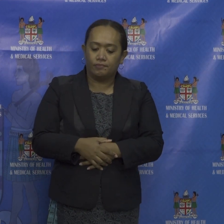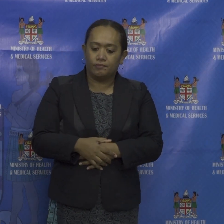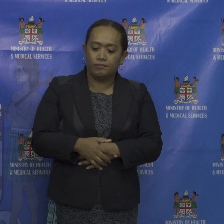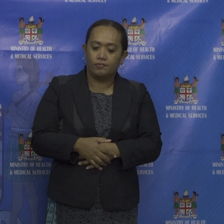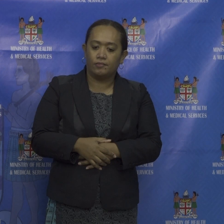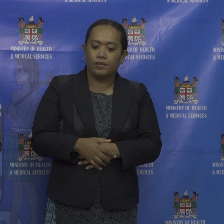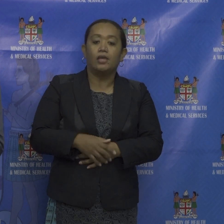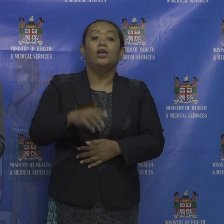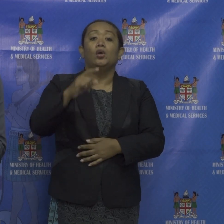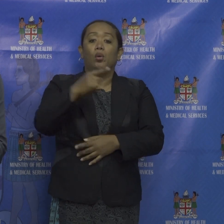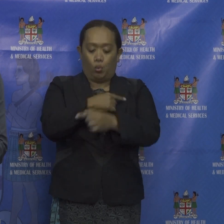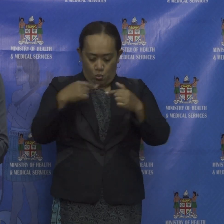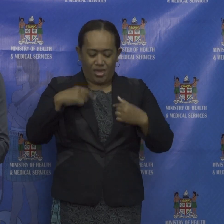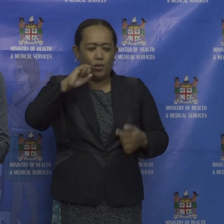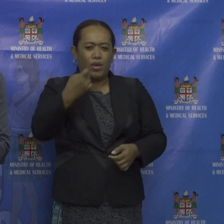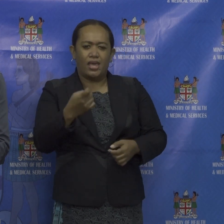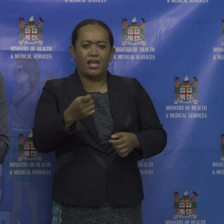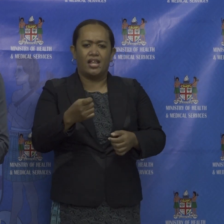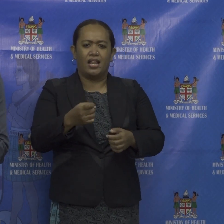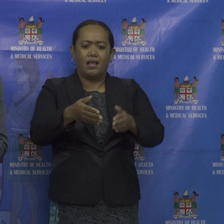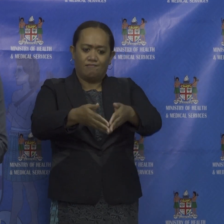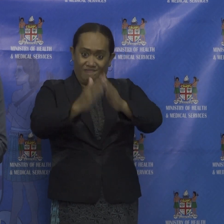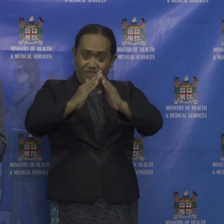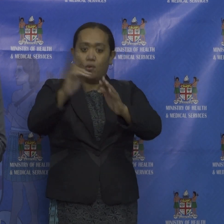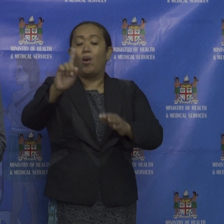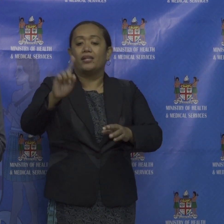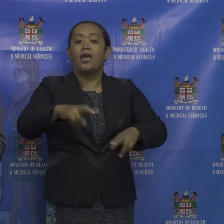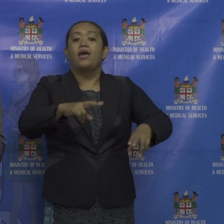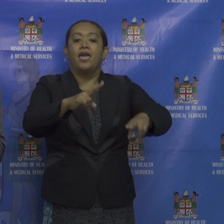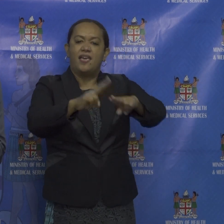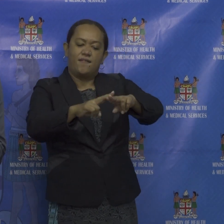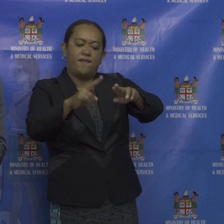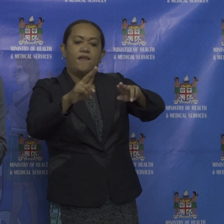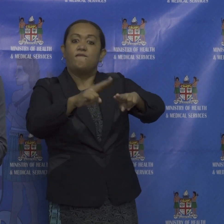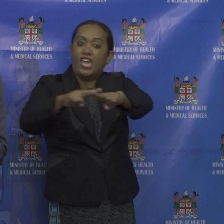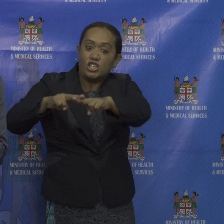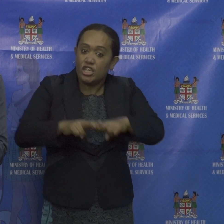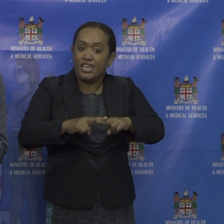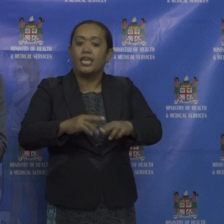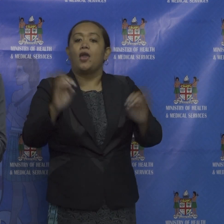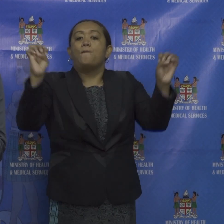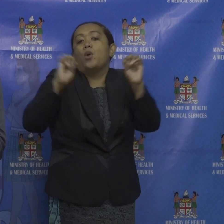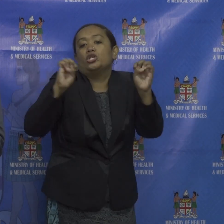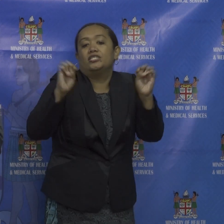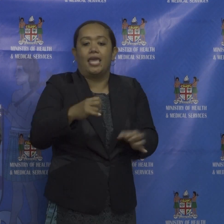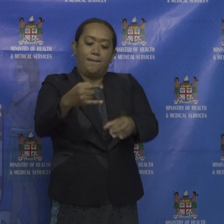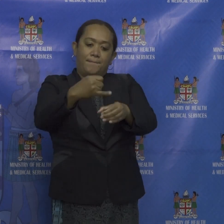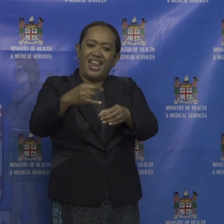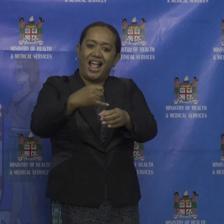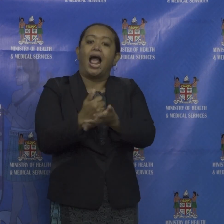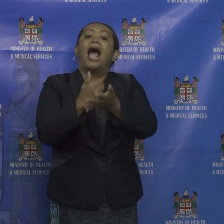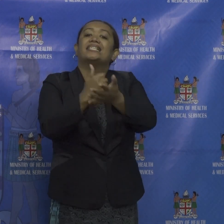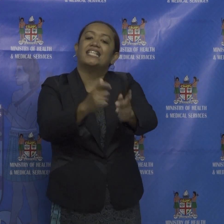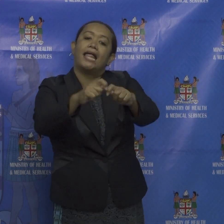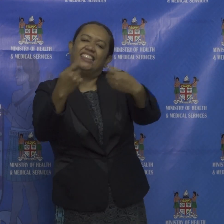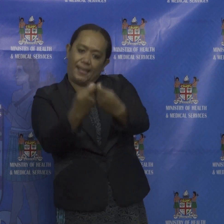We will be activating FIMET, the Fiji Emergency Medical Assistance Team. And as our Honorable